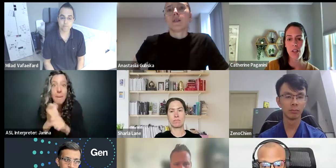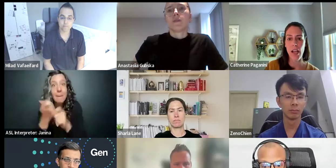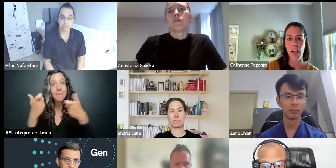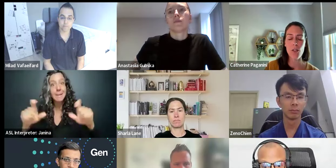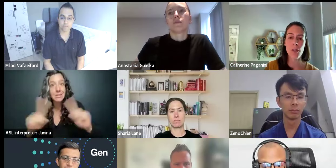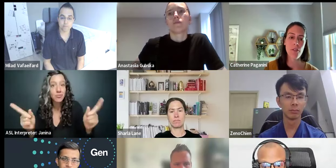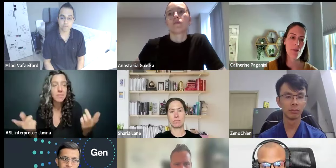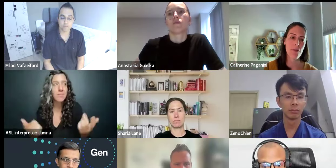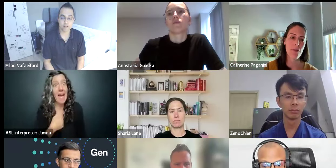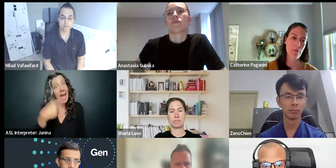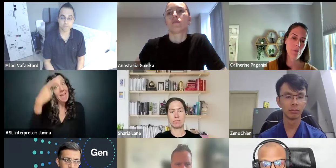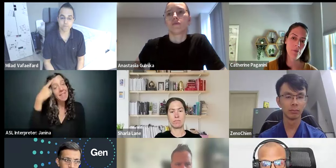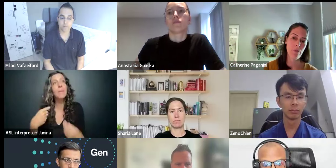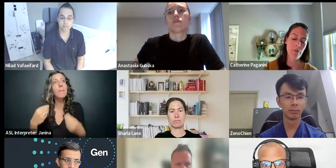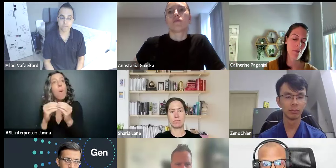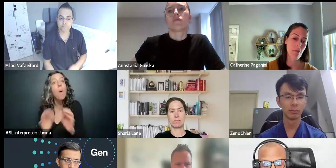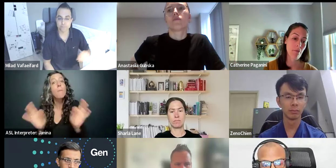kind of focus on the, how do we,